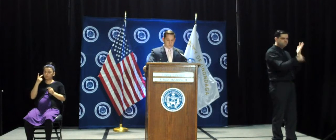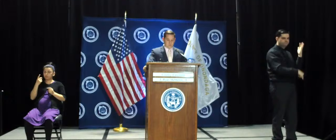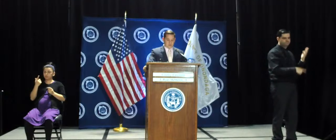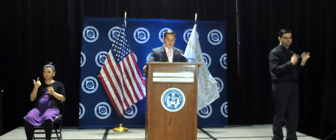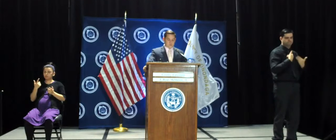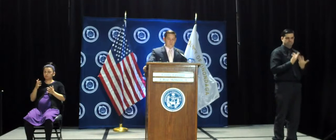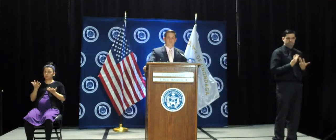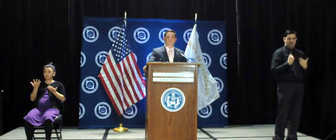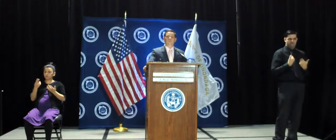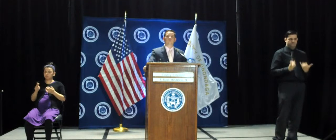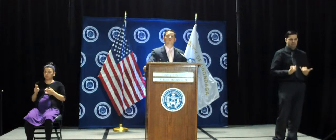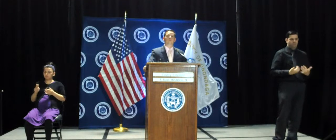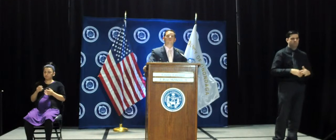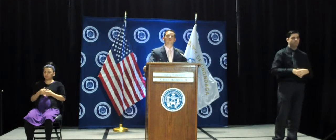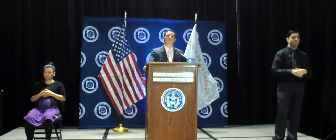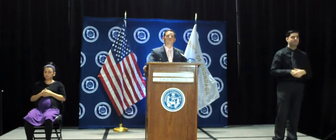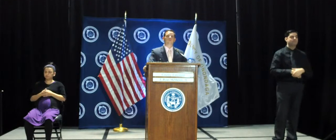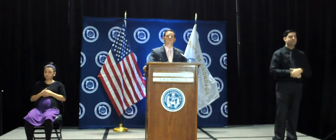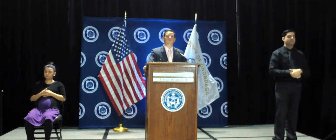That's.